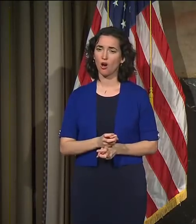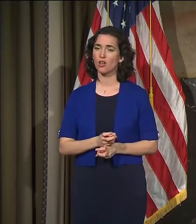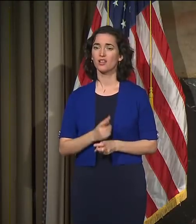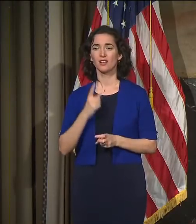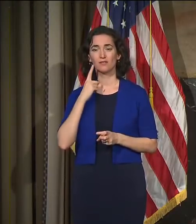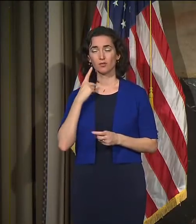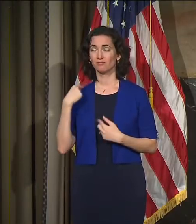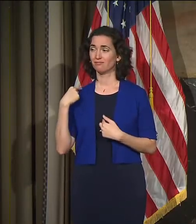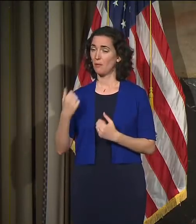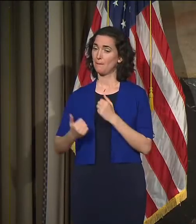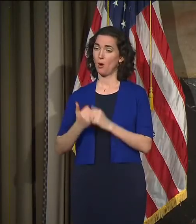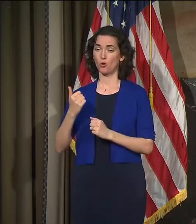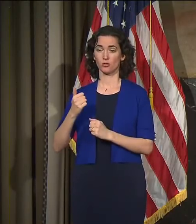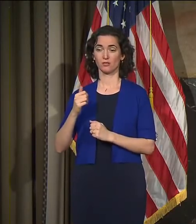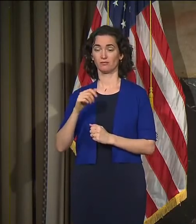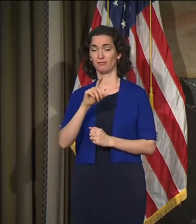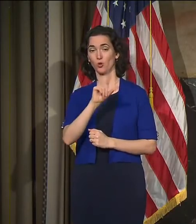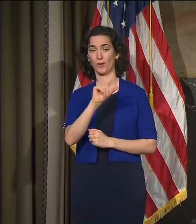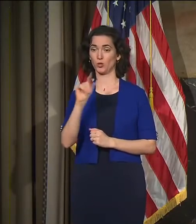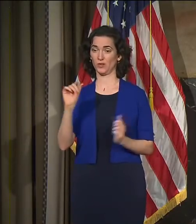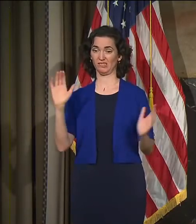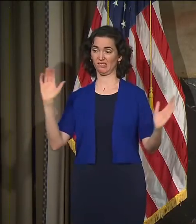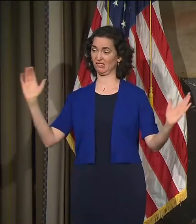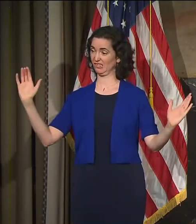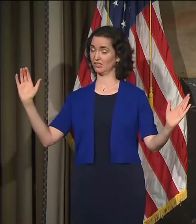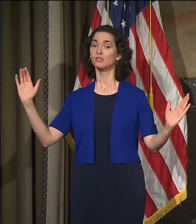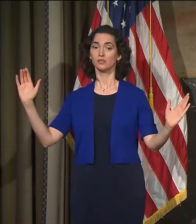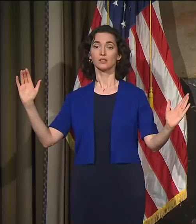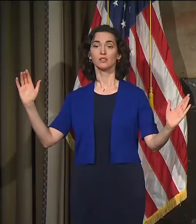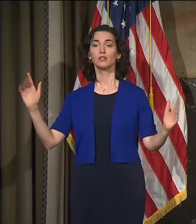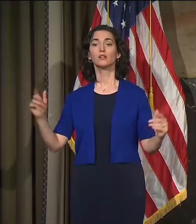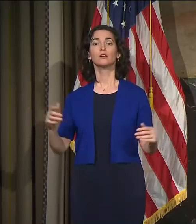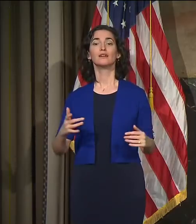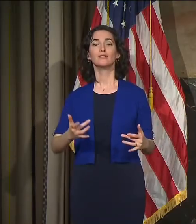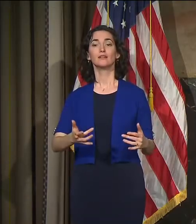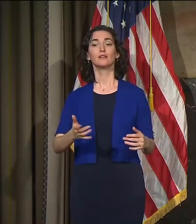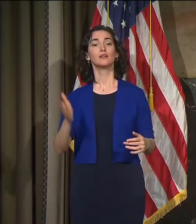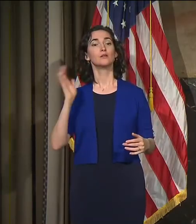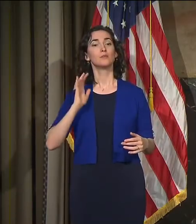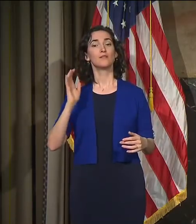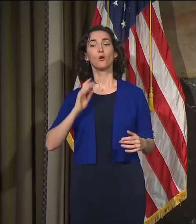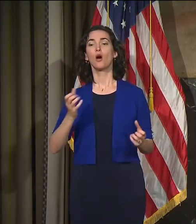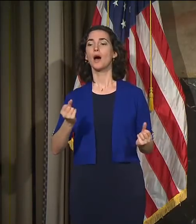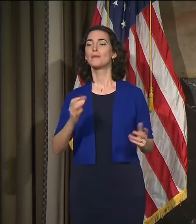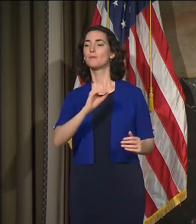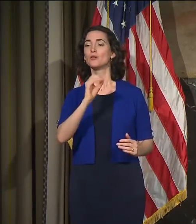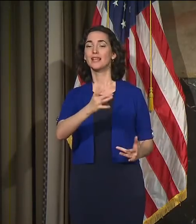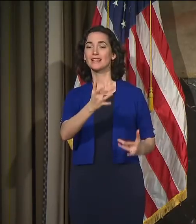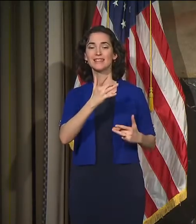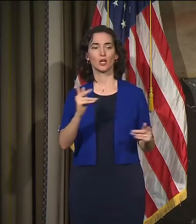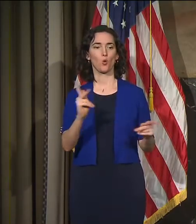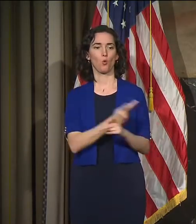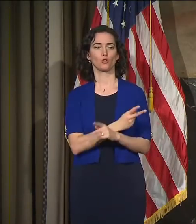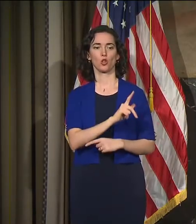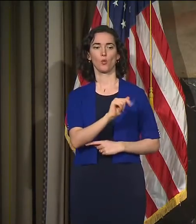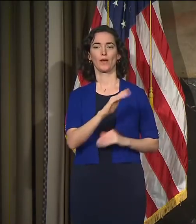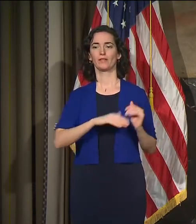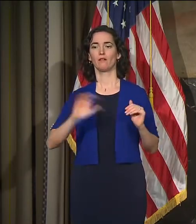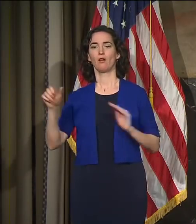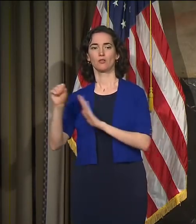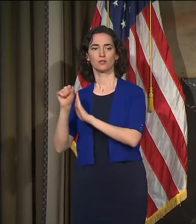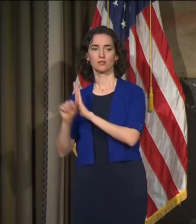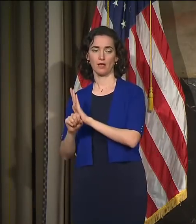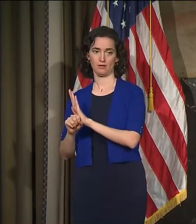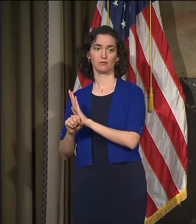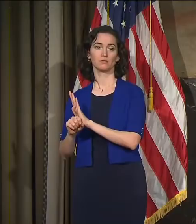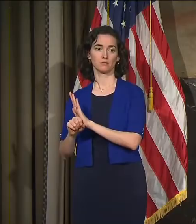year, we had the highest number of cases in our state per capita than any other state